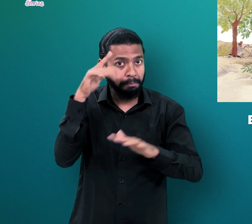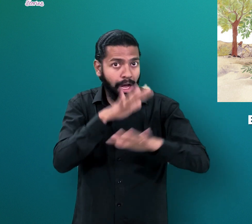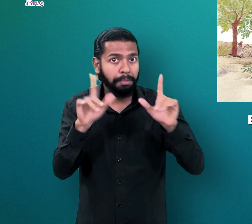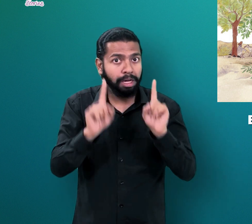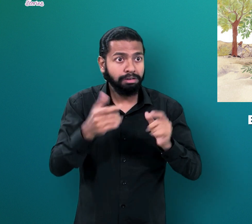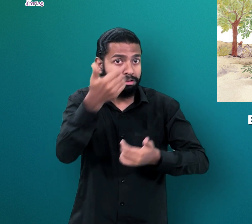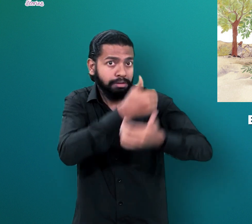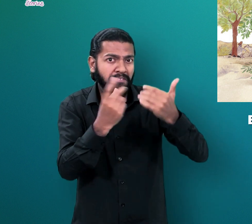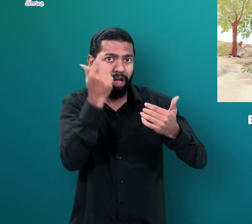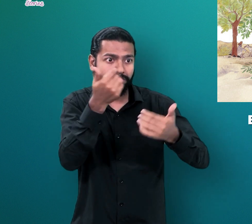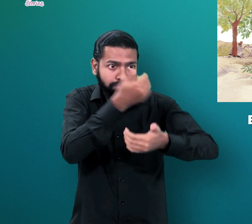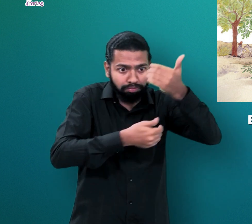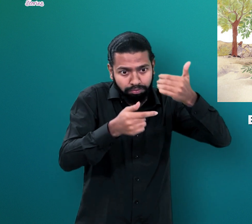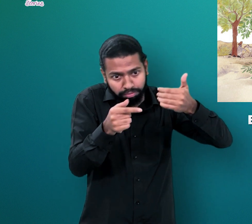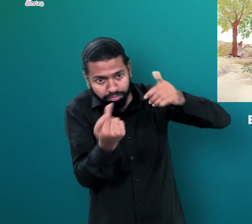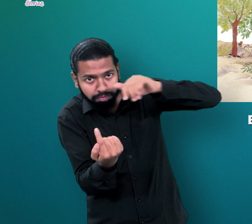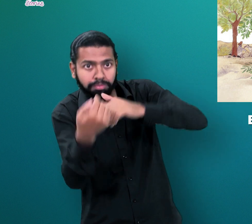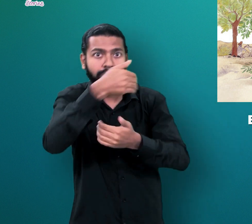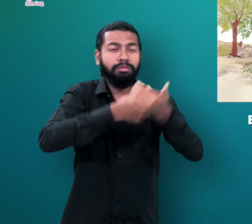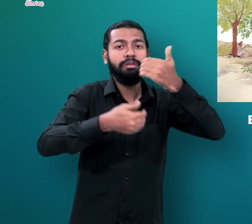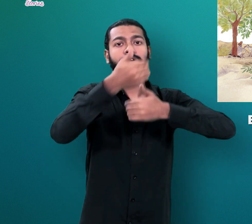But I will twist and dodge and avoid getting pricked